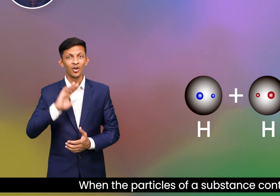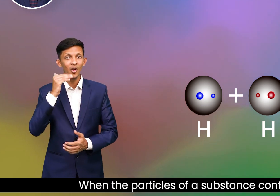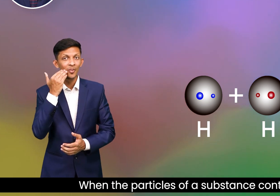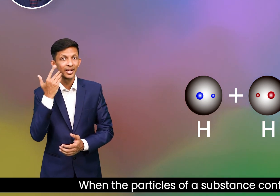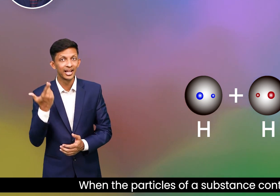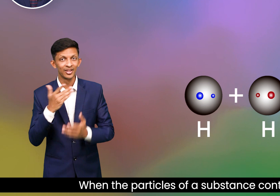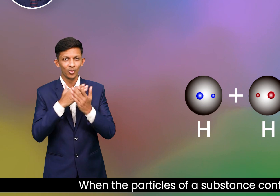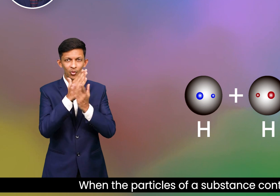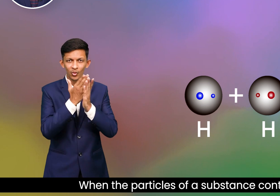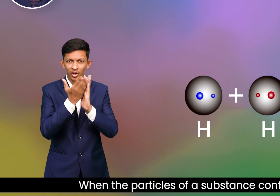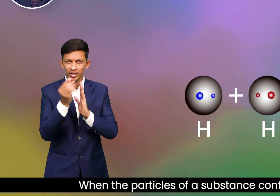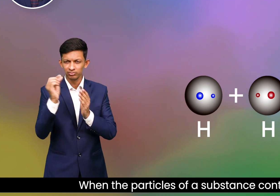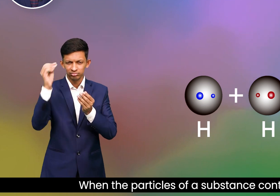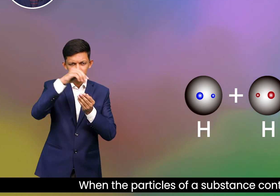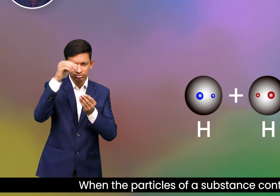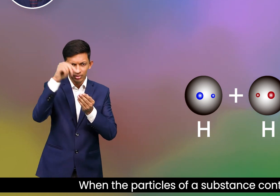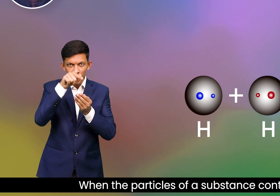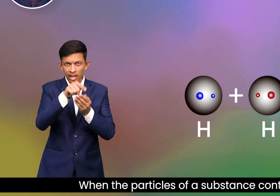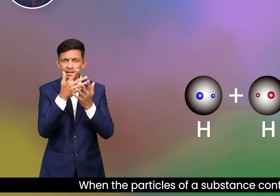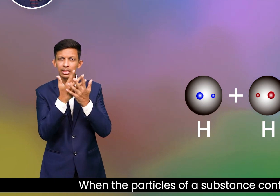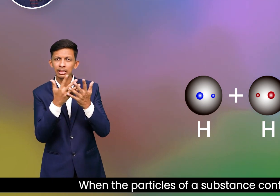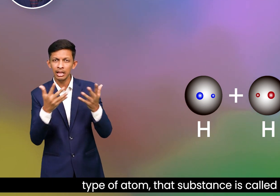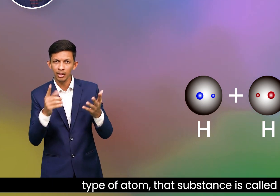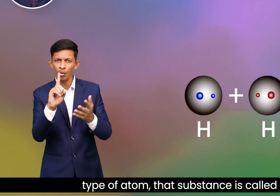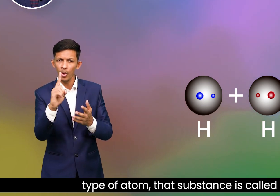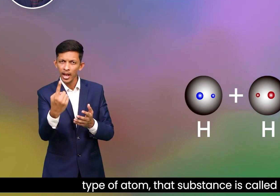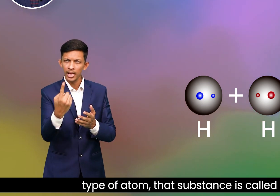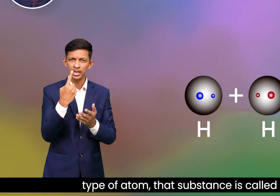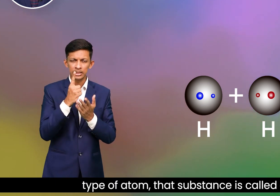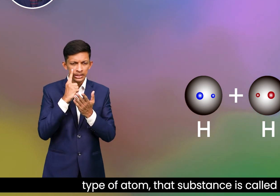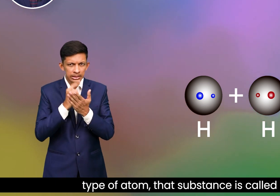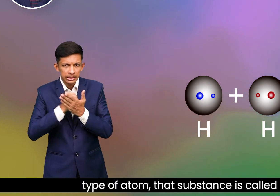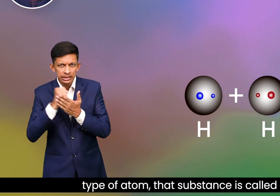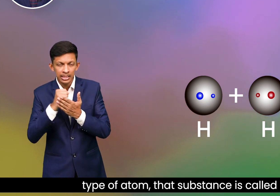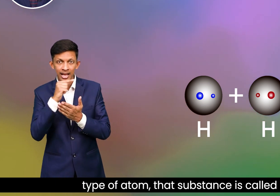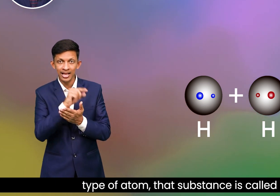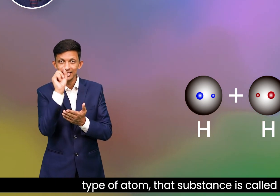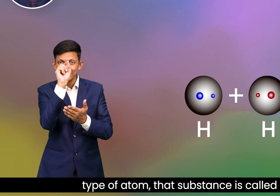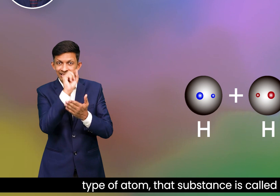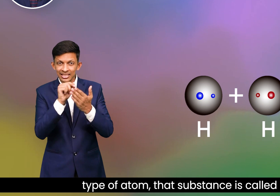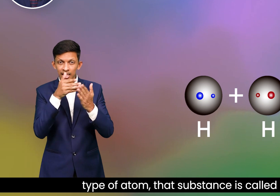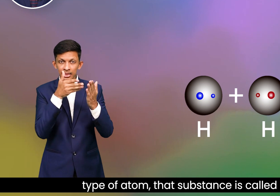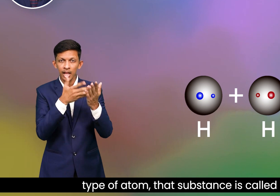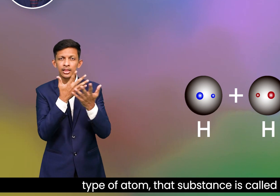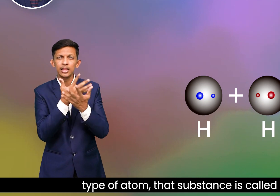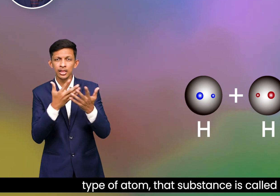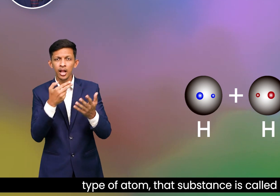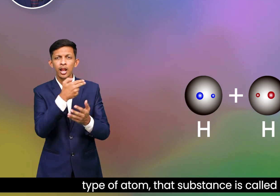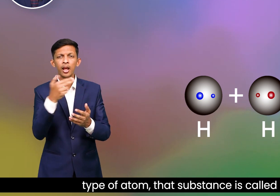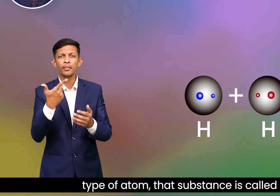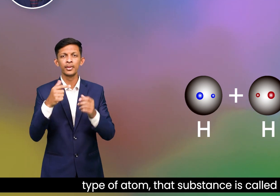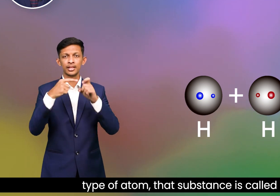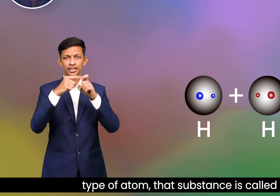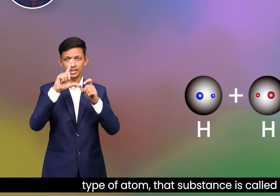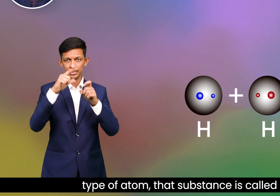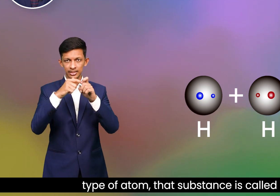When the particles of a substance contain only one type of atoms, that substance is called